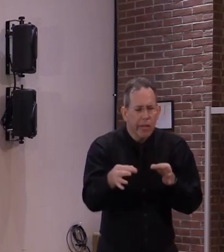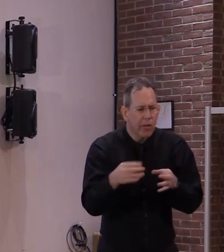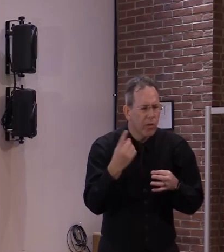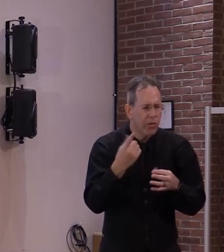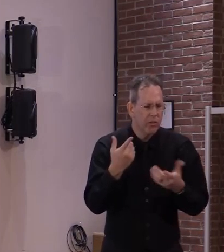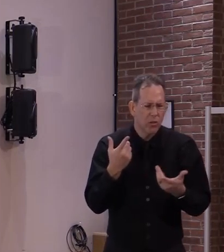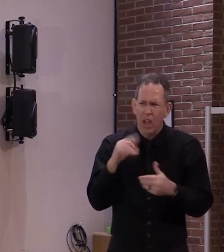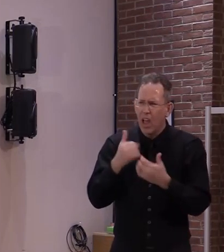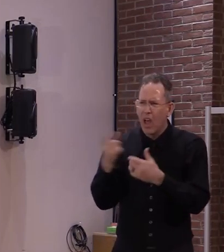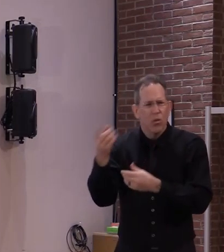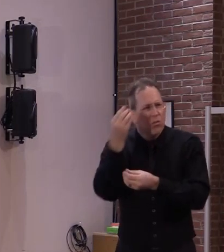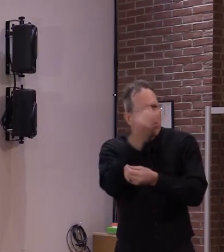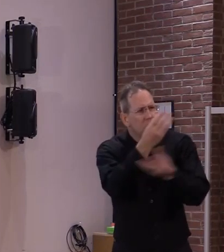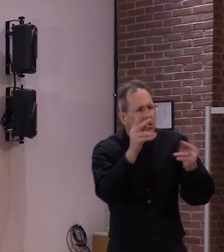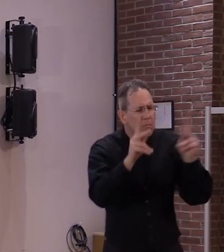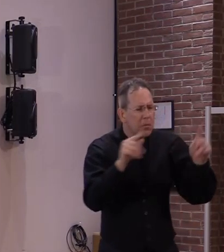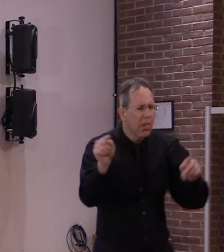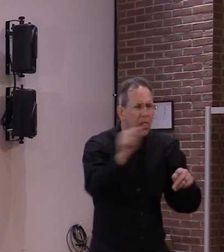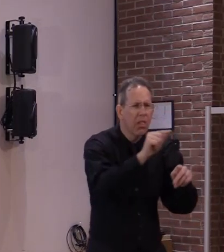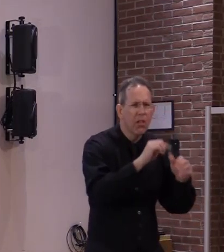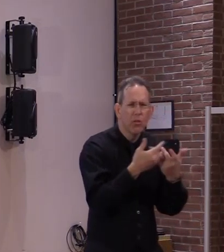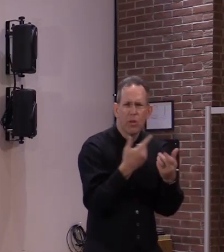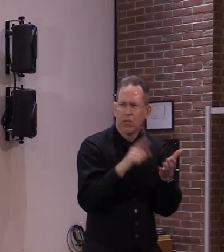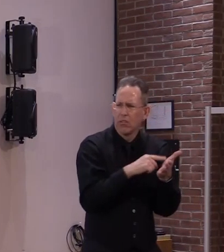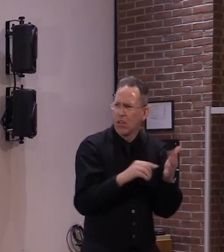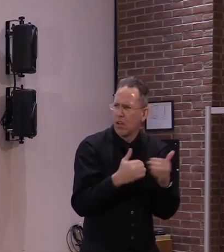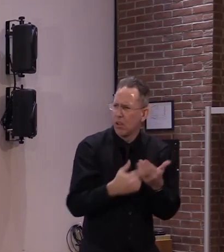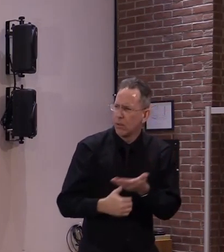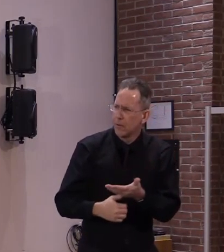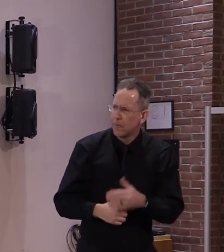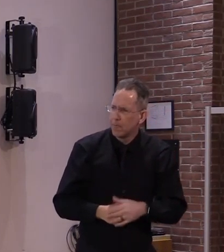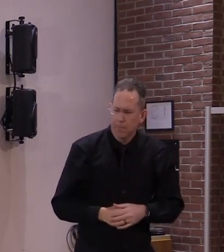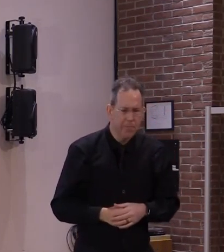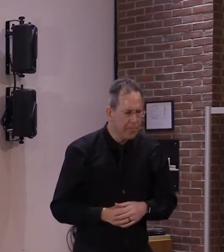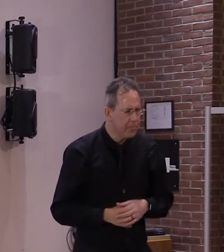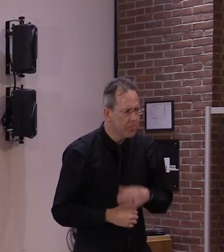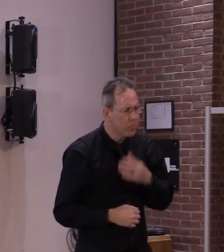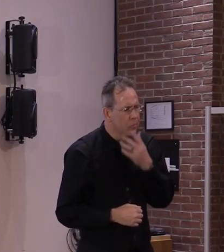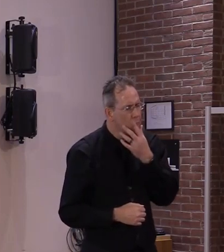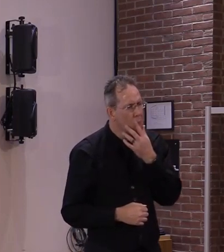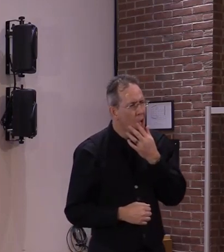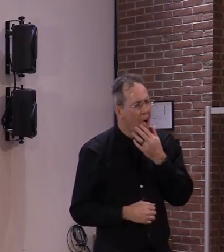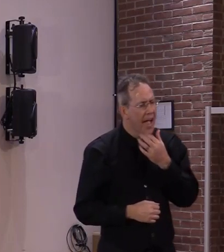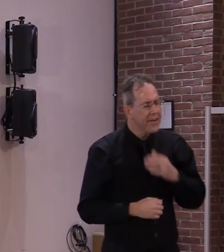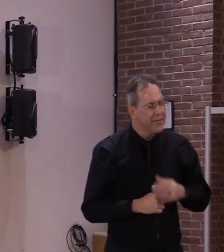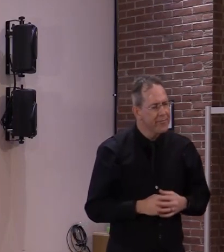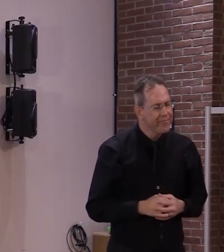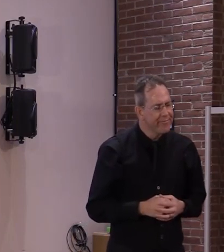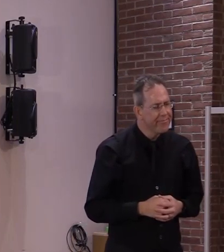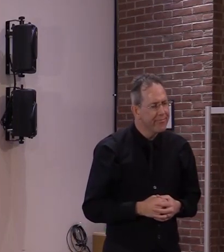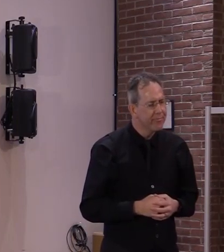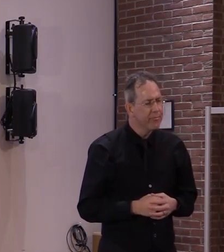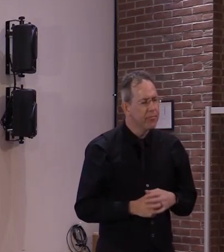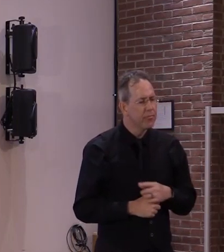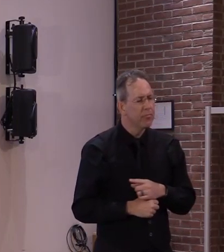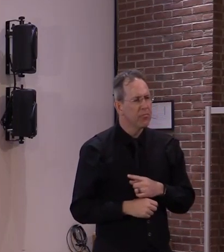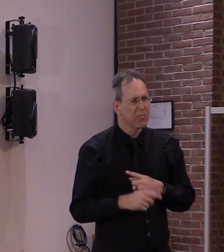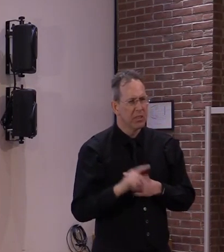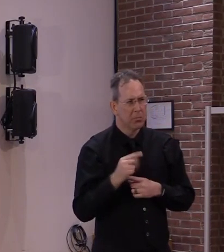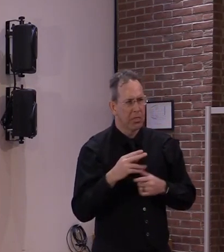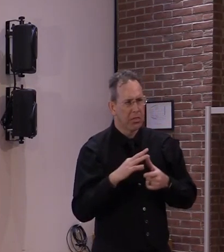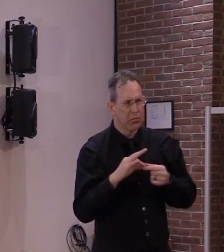I mean, it's unfortunate, Stuart. I mean, weather does intervene on some cases. All vaccination clinics